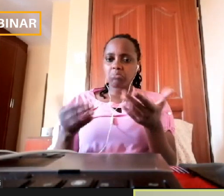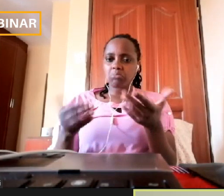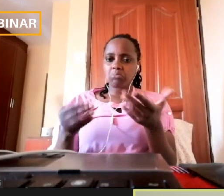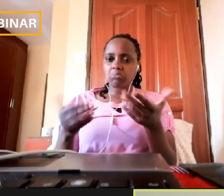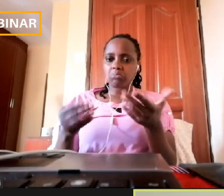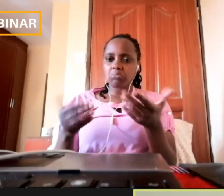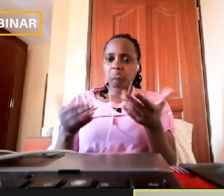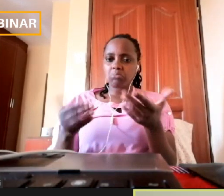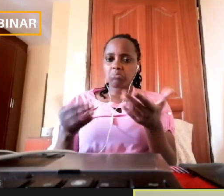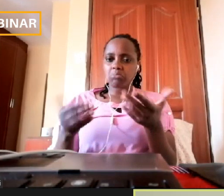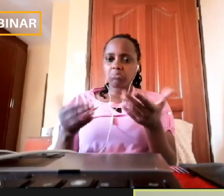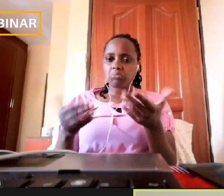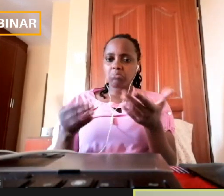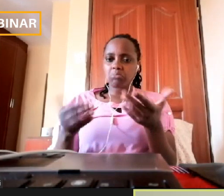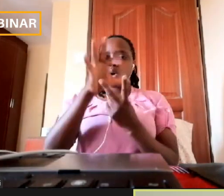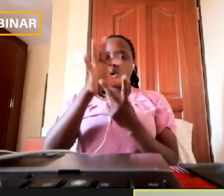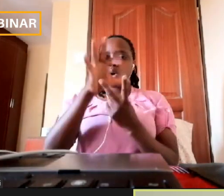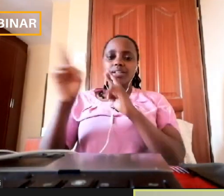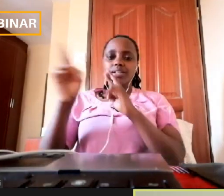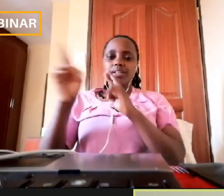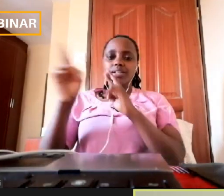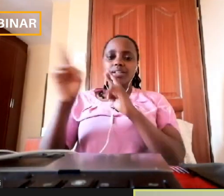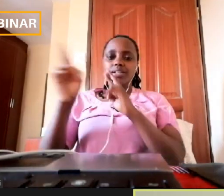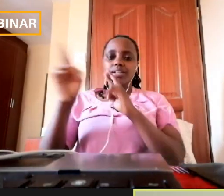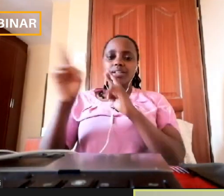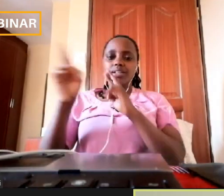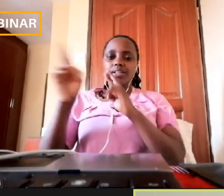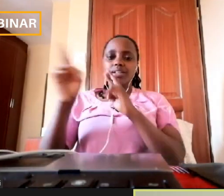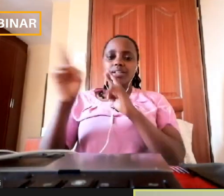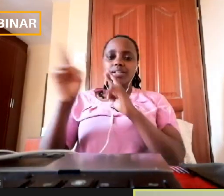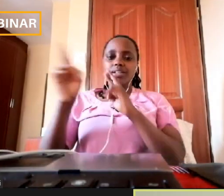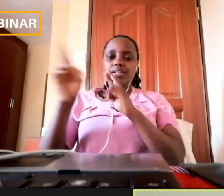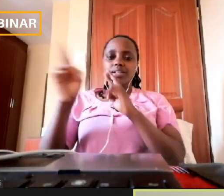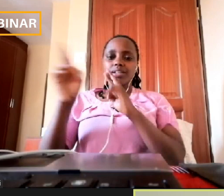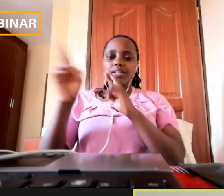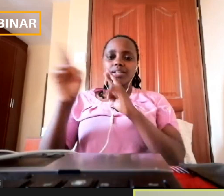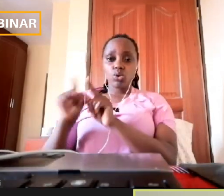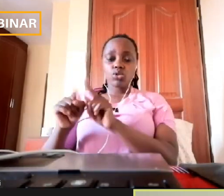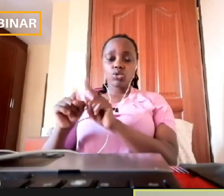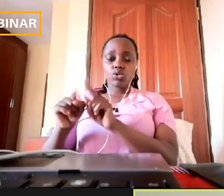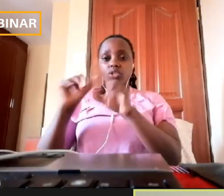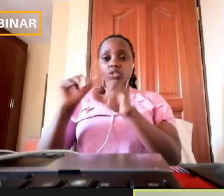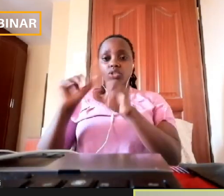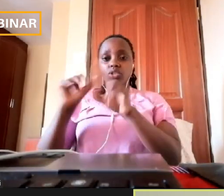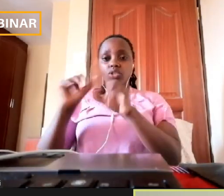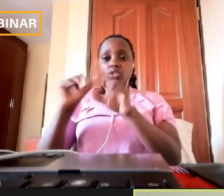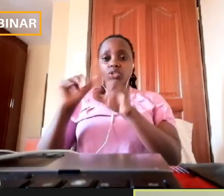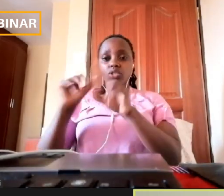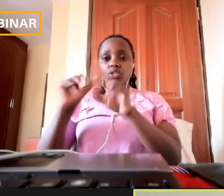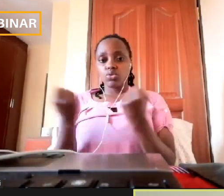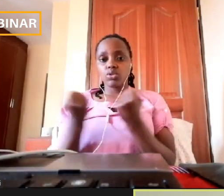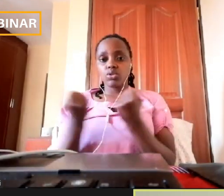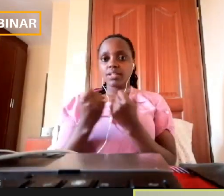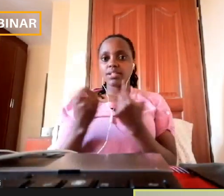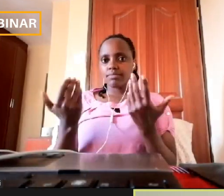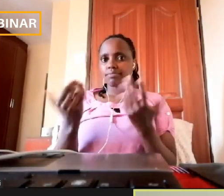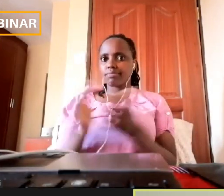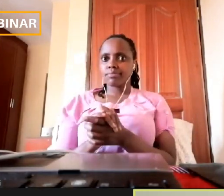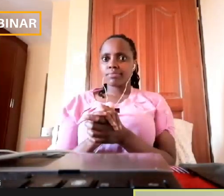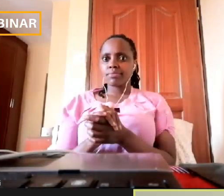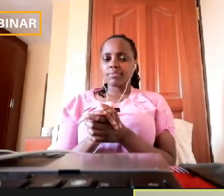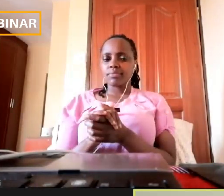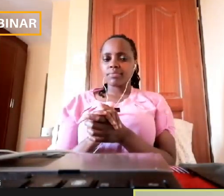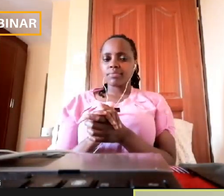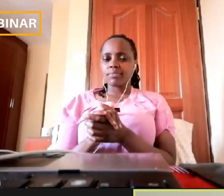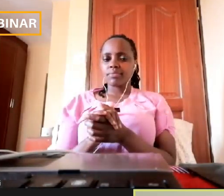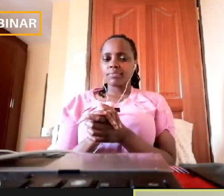reporting, alternative reporting. I think it's very important. And also the issue of civil society space. I mean, the